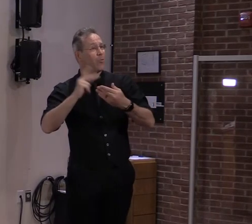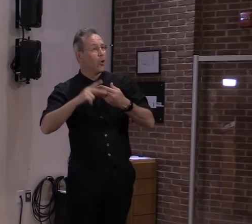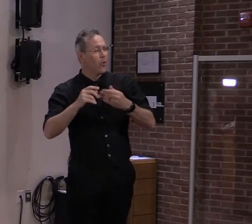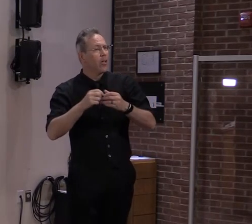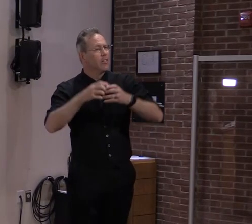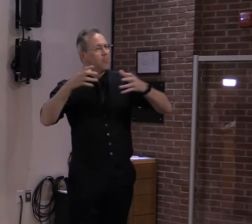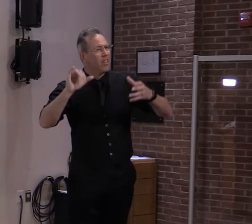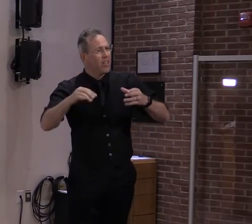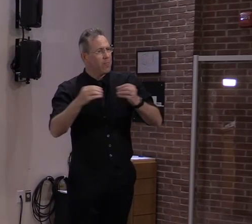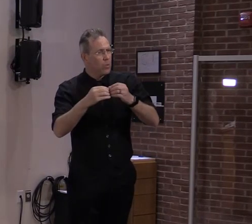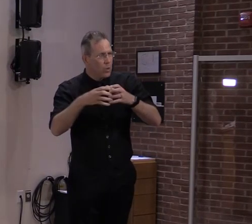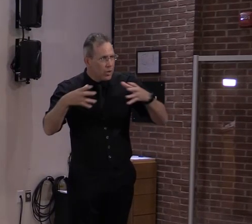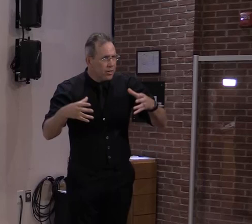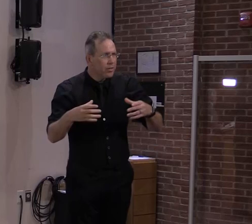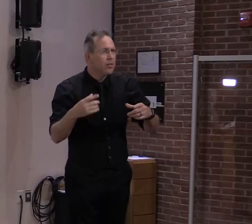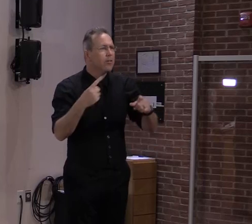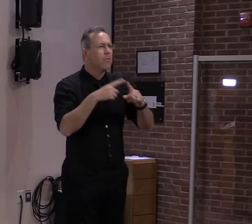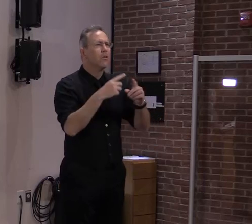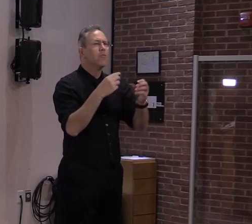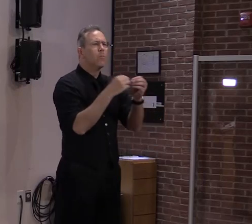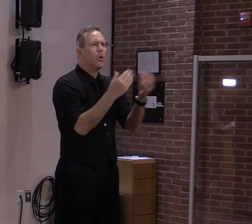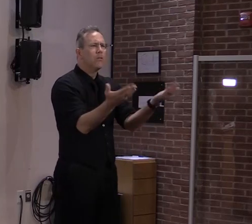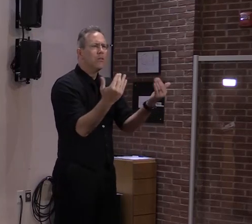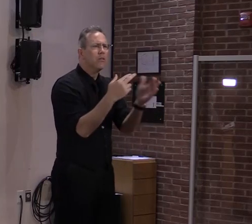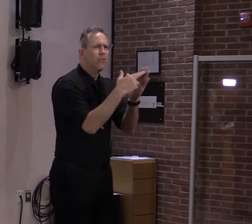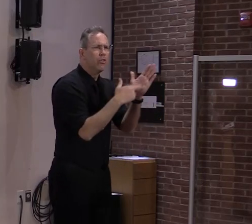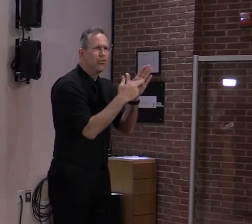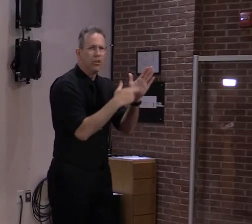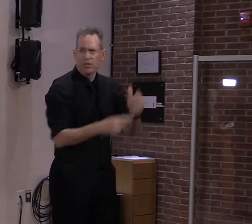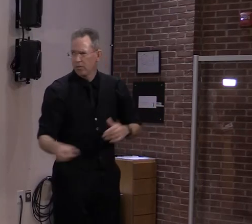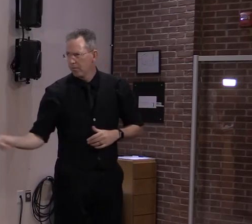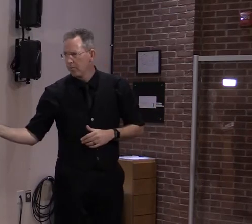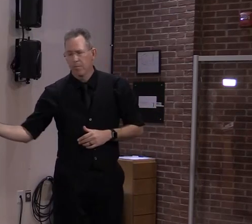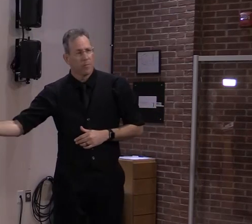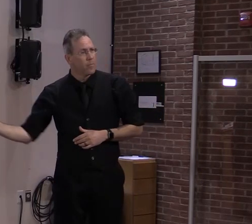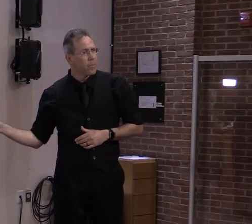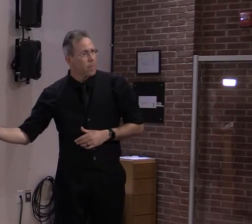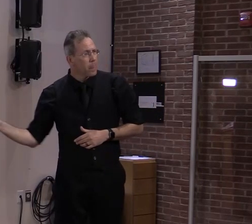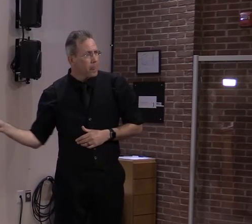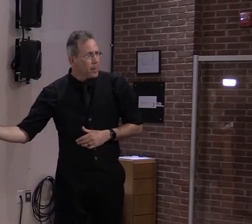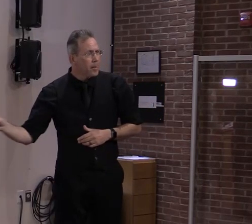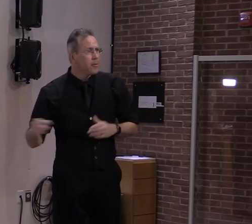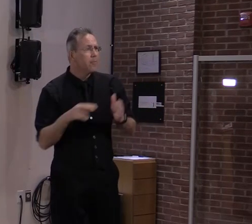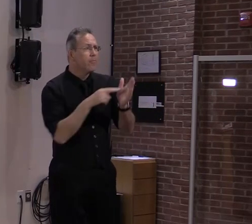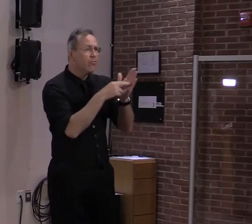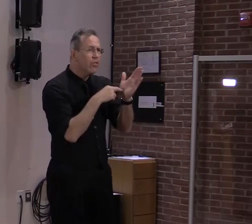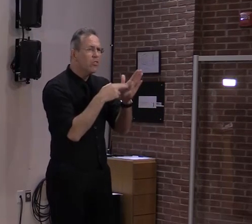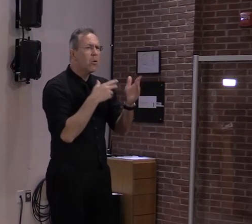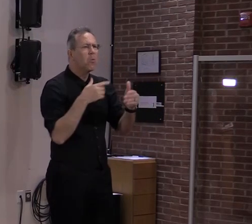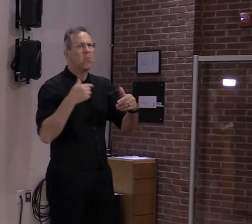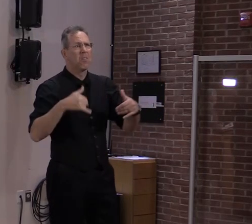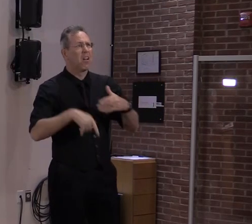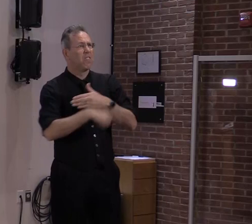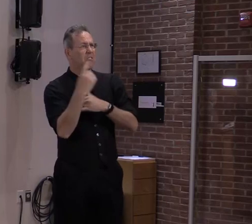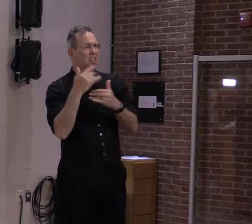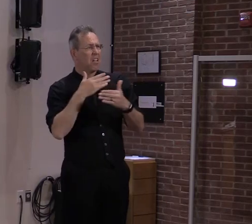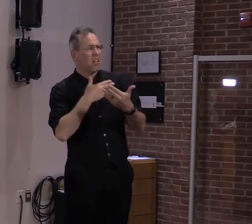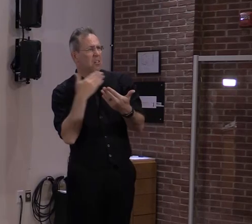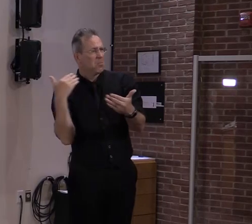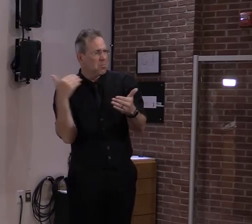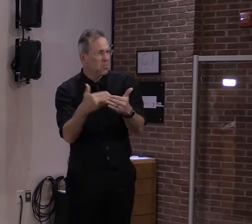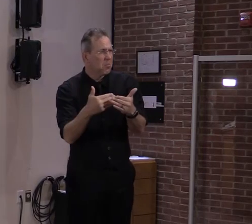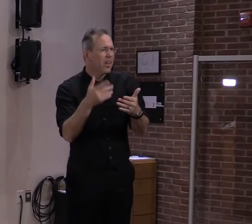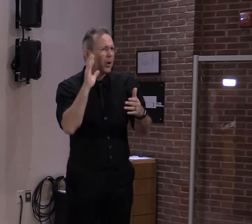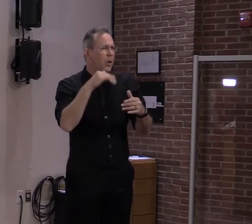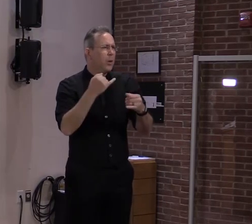and the registration aspect, the end of the day probably will be less problematic as we move forward. So